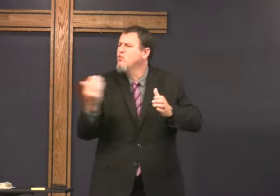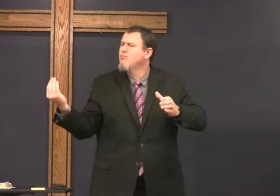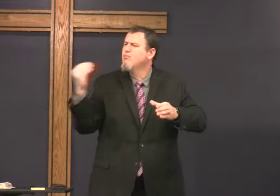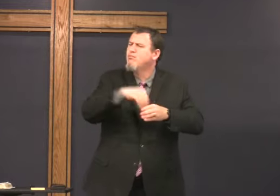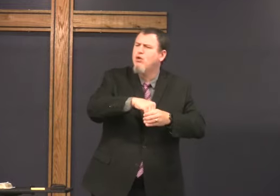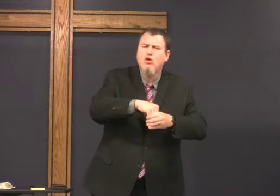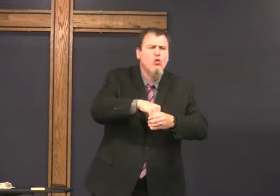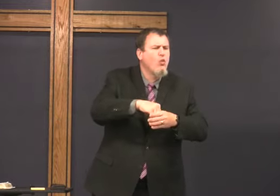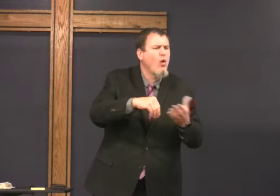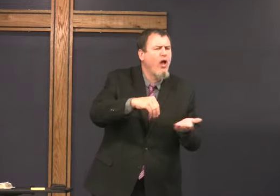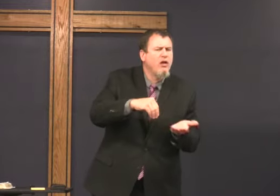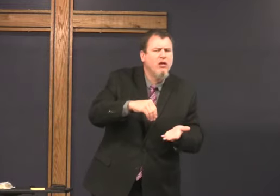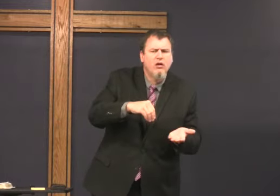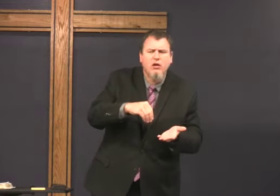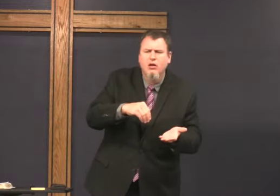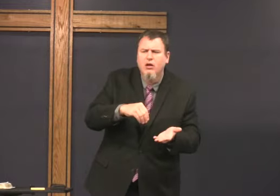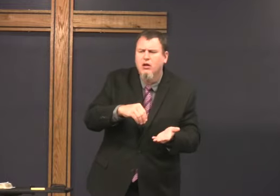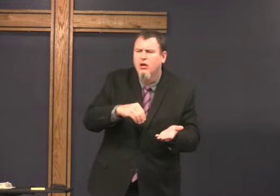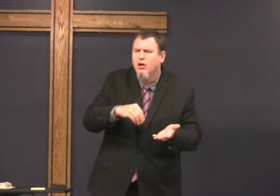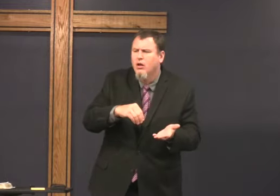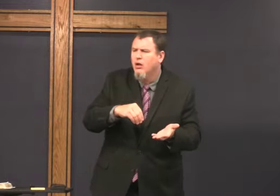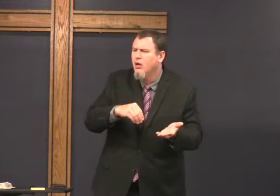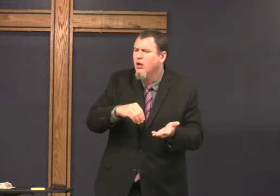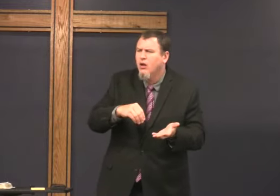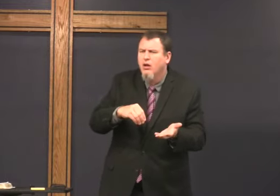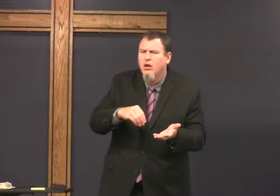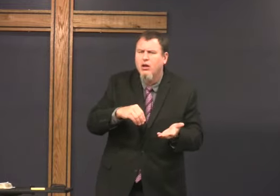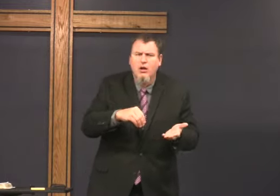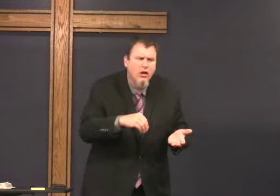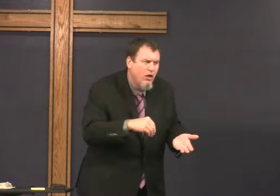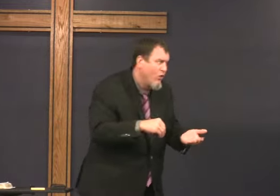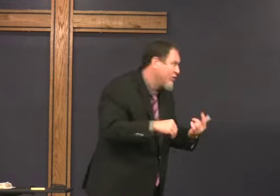And then when you cut off our sinful nature, it's still, it's not there anymore.